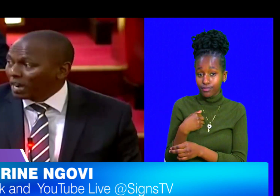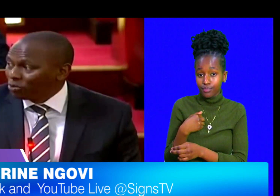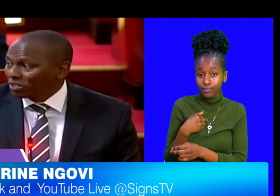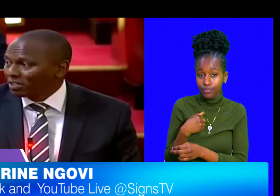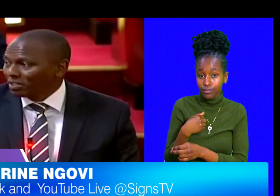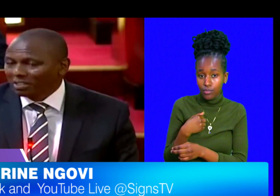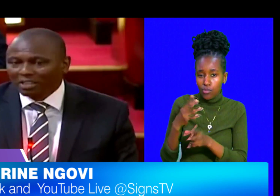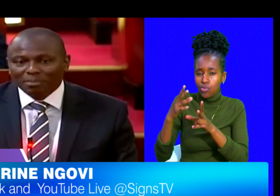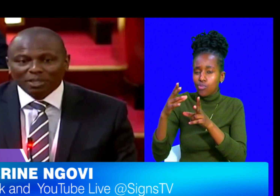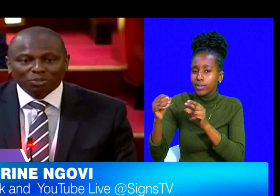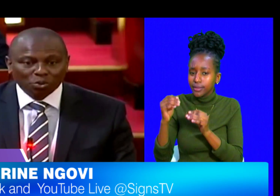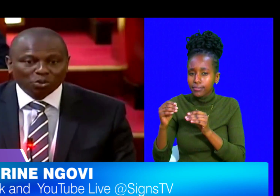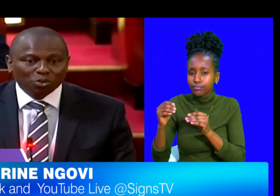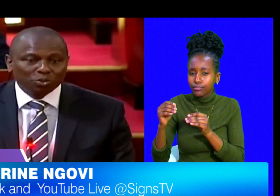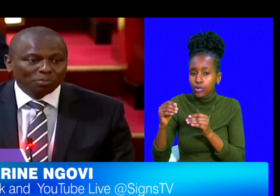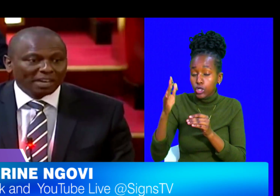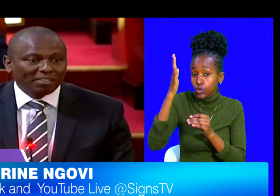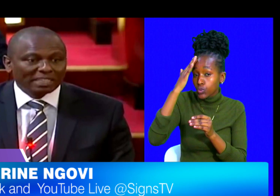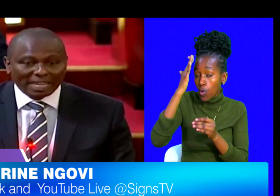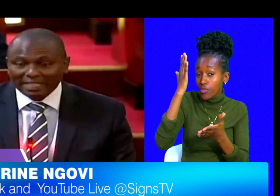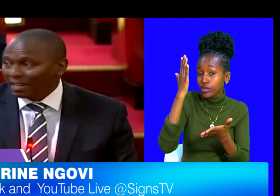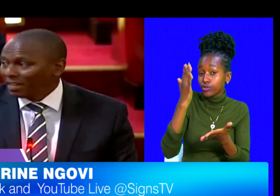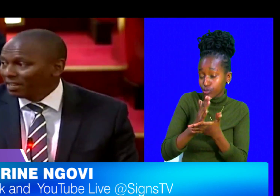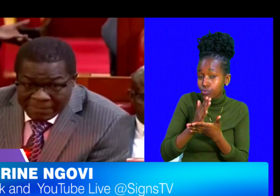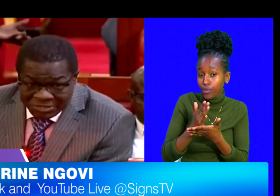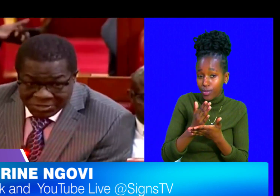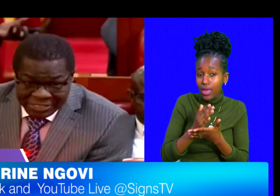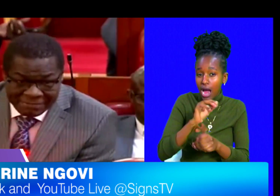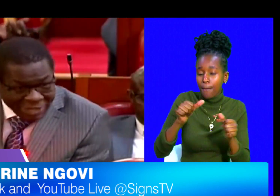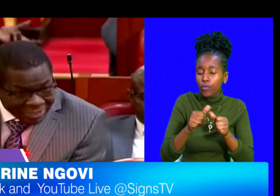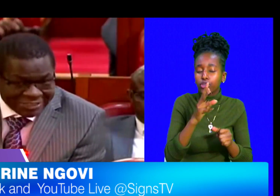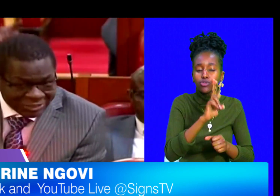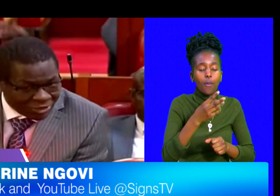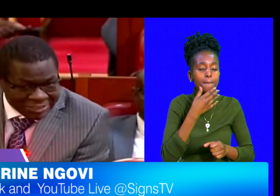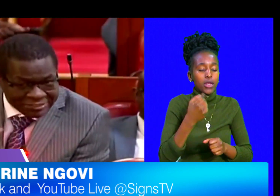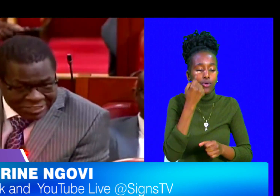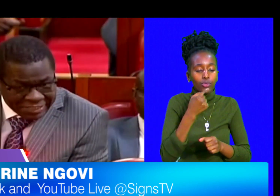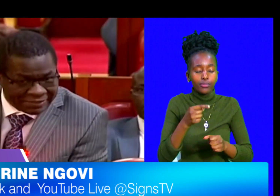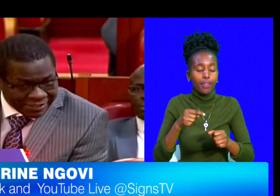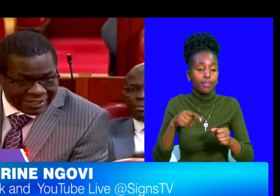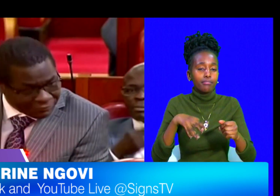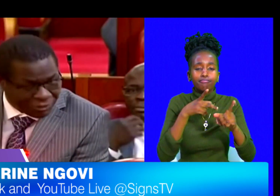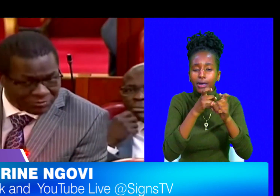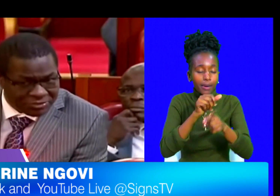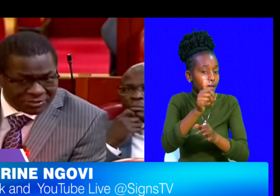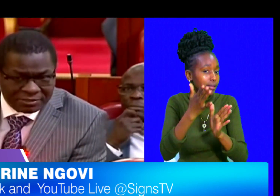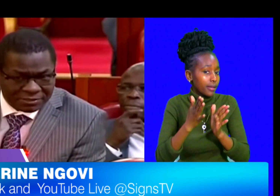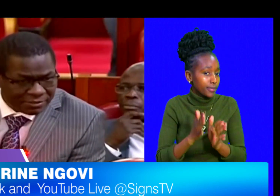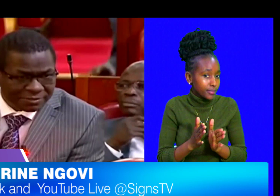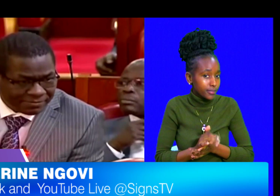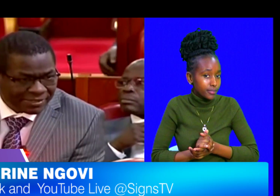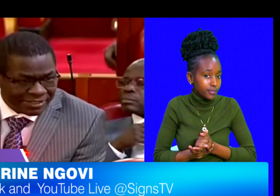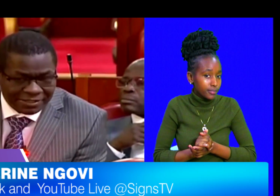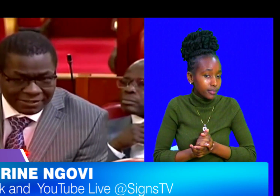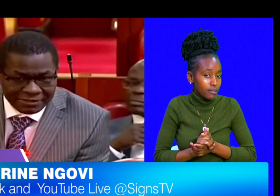hold to account and bring to book those who may have attacked her. We must condemn violence in all its shades and forms.